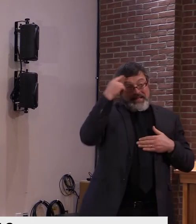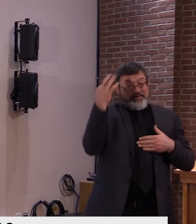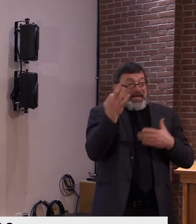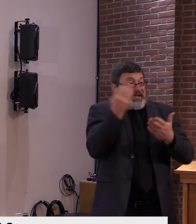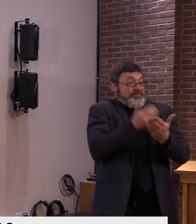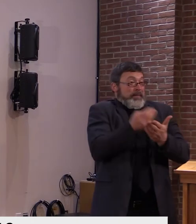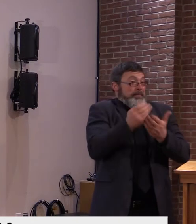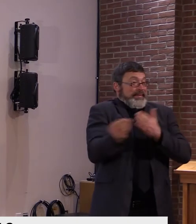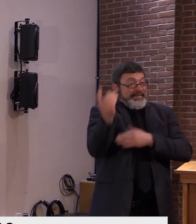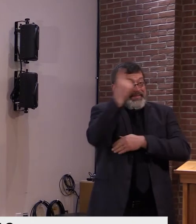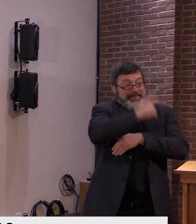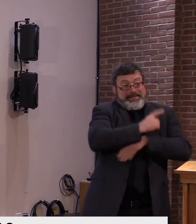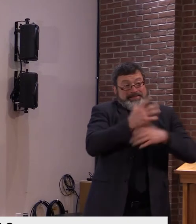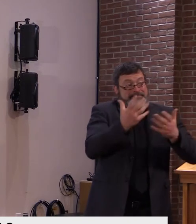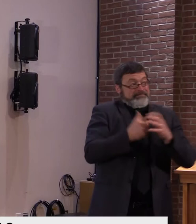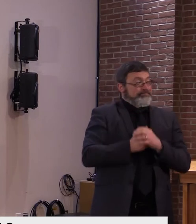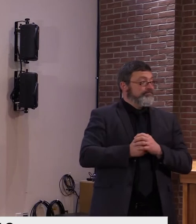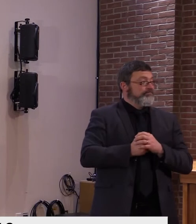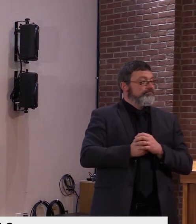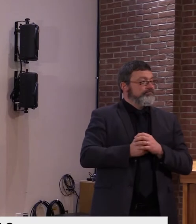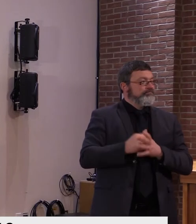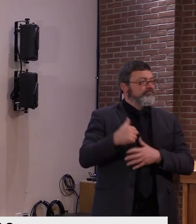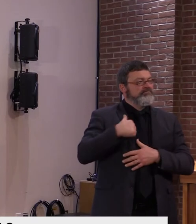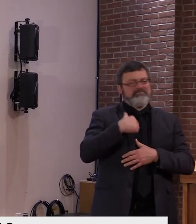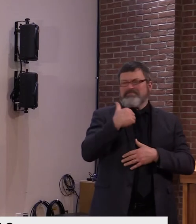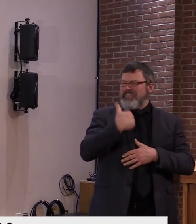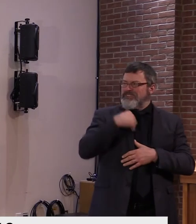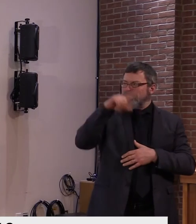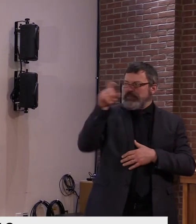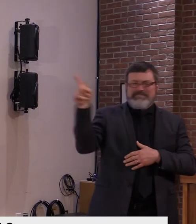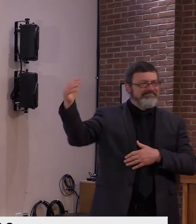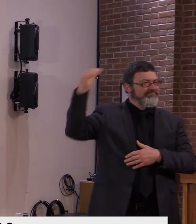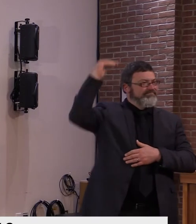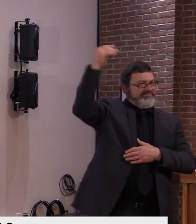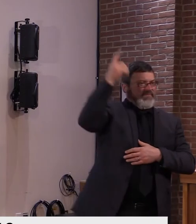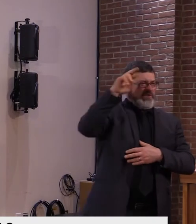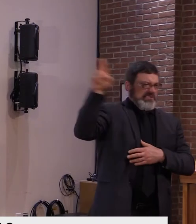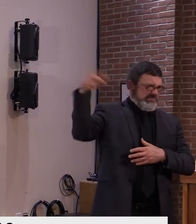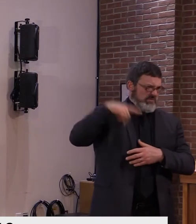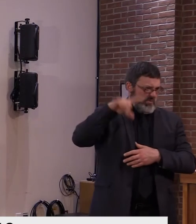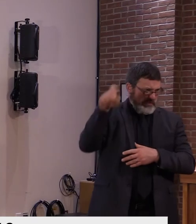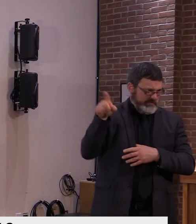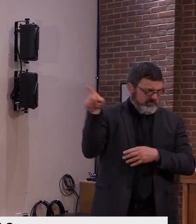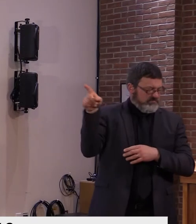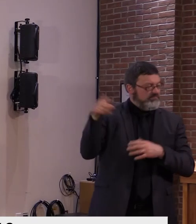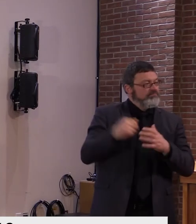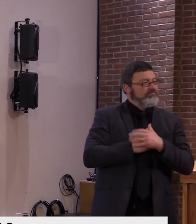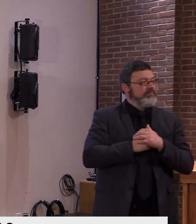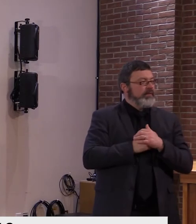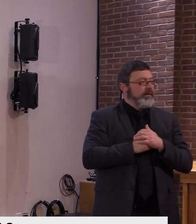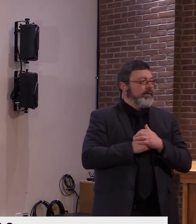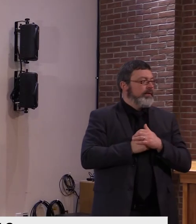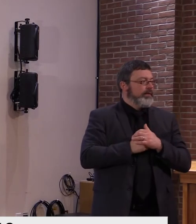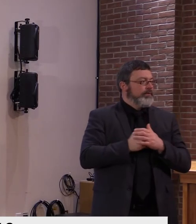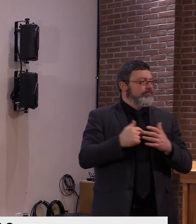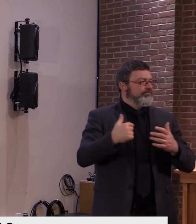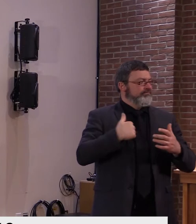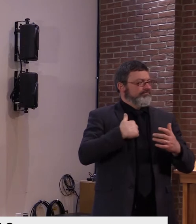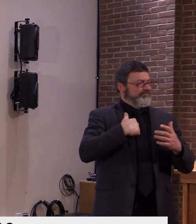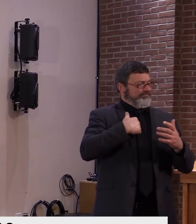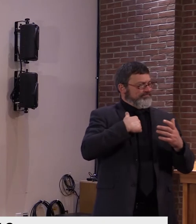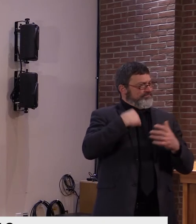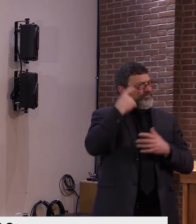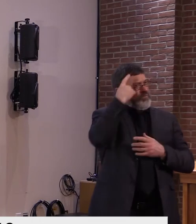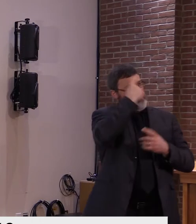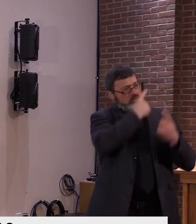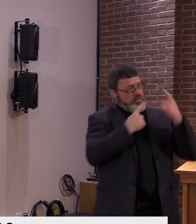whoever might like to answer it. Going forward, as people start to get vaccinated, and presumably then they will be immune, or at least 90%